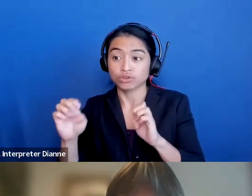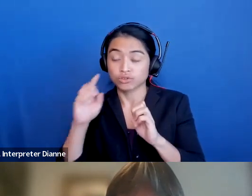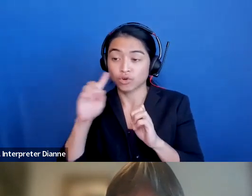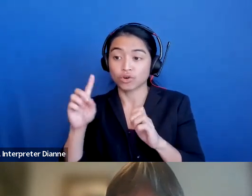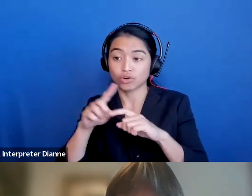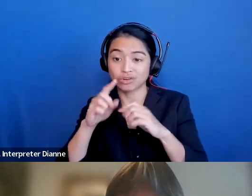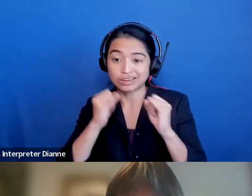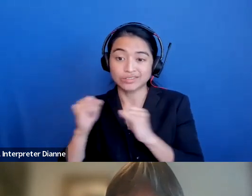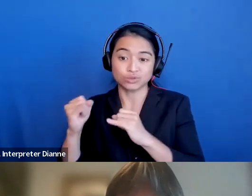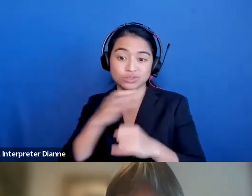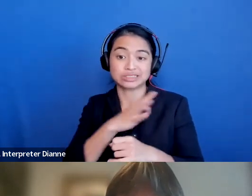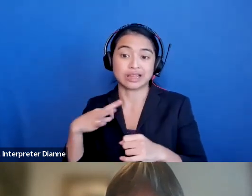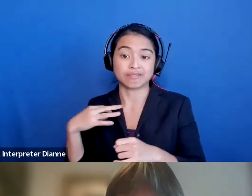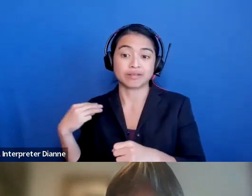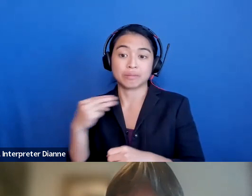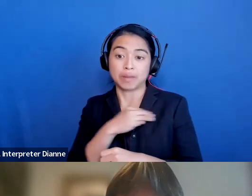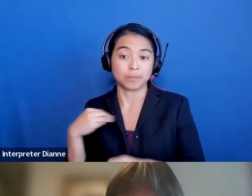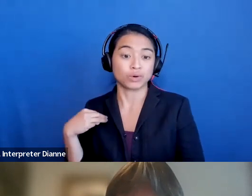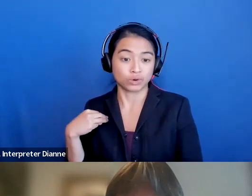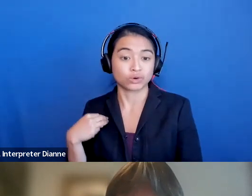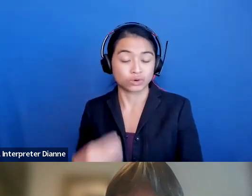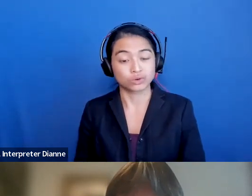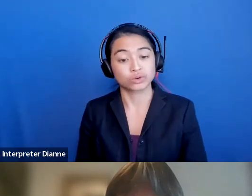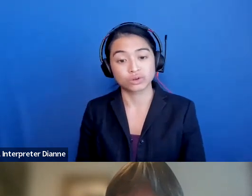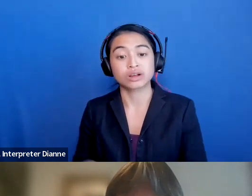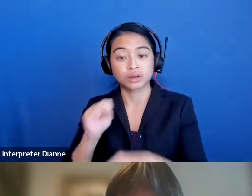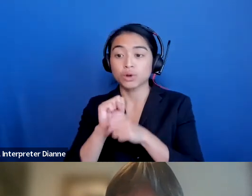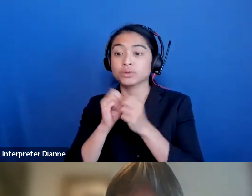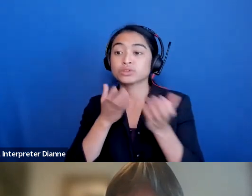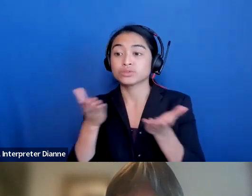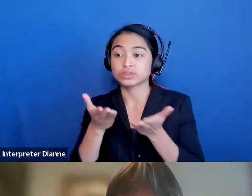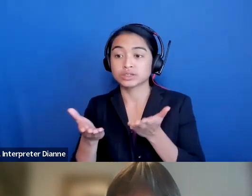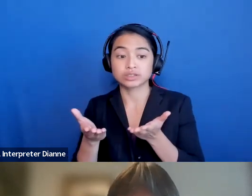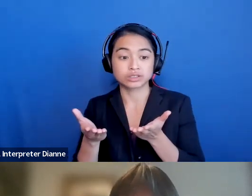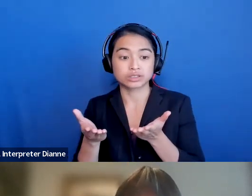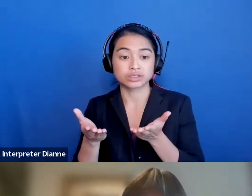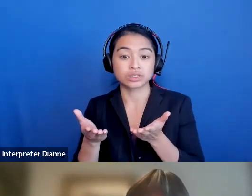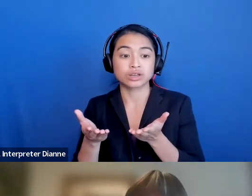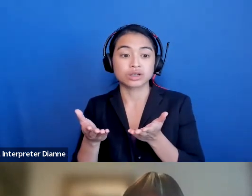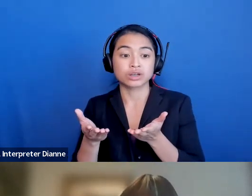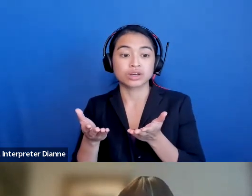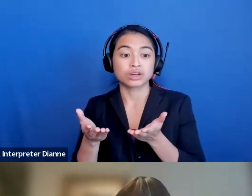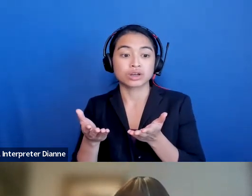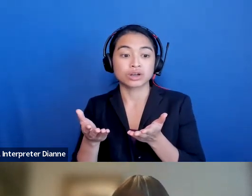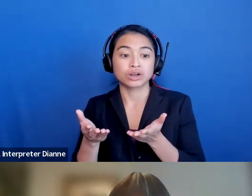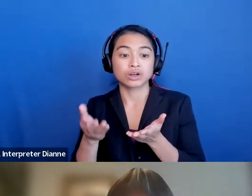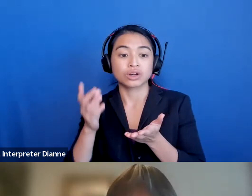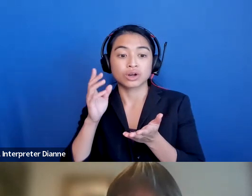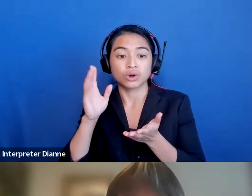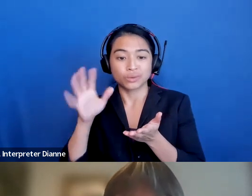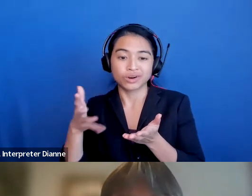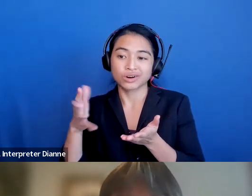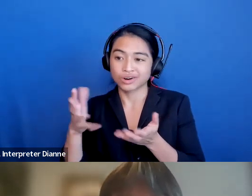staff members. And so employment services weren't included in all agencies and programs.